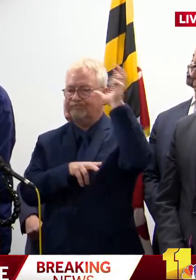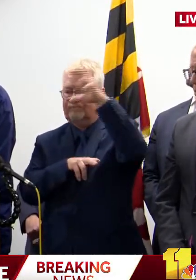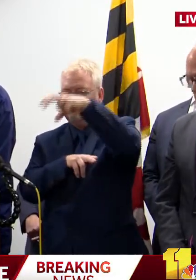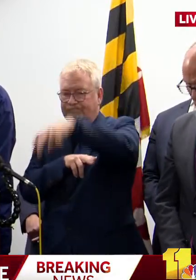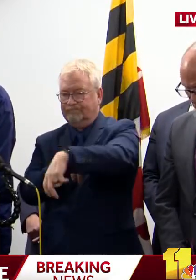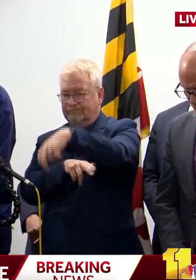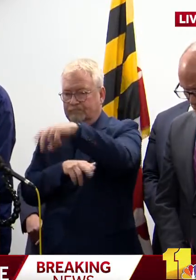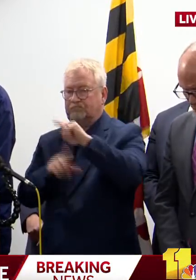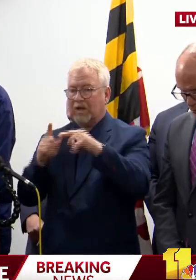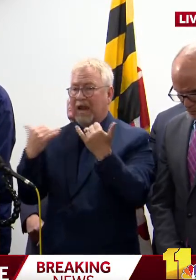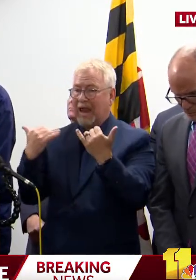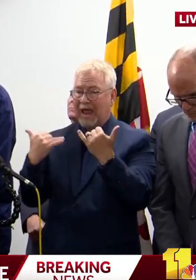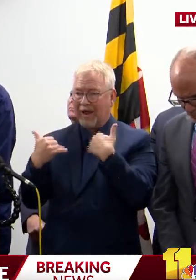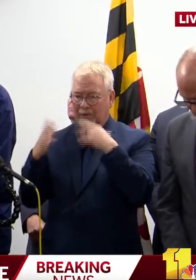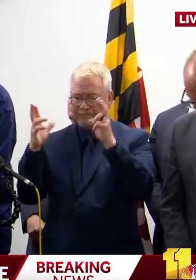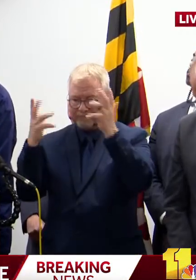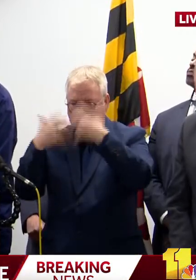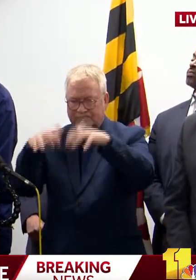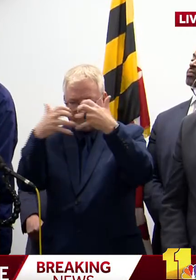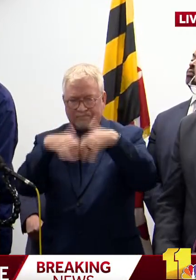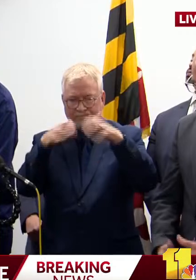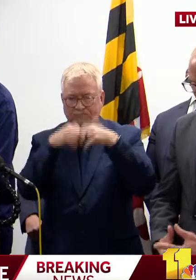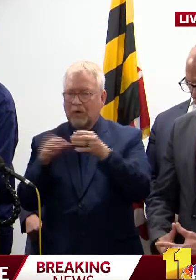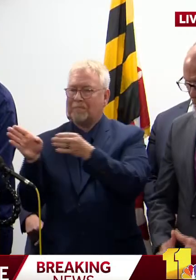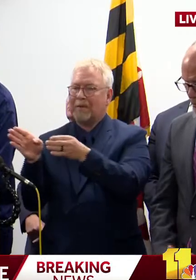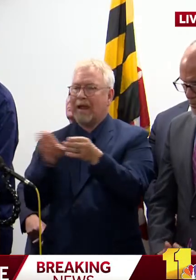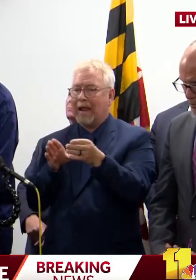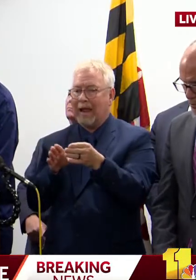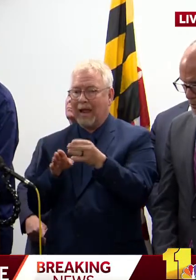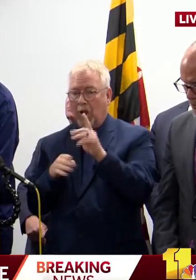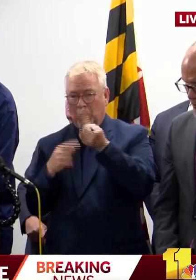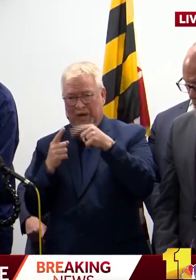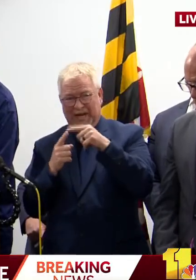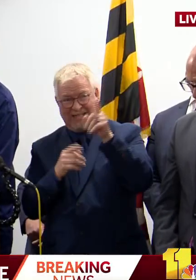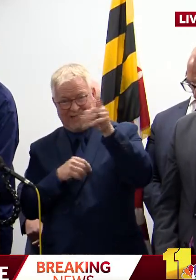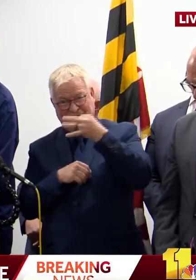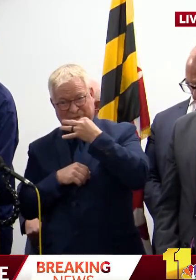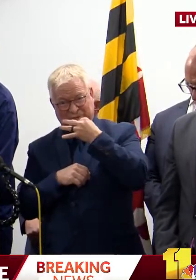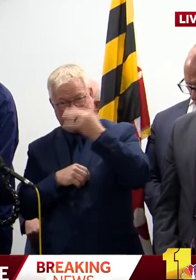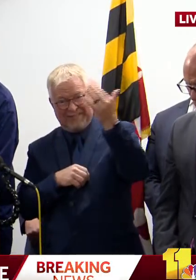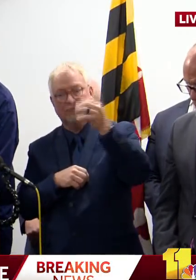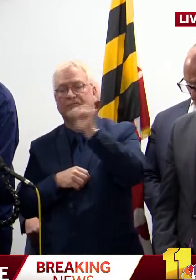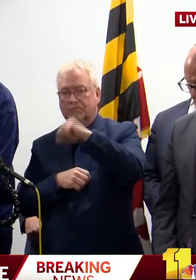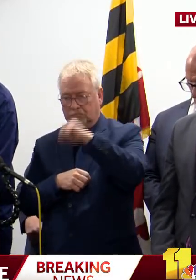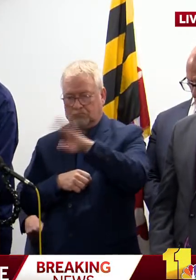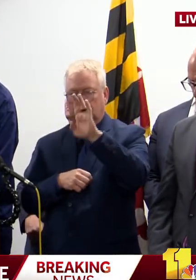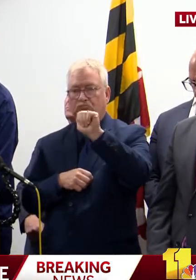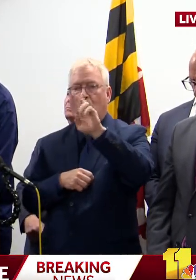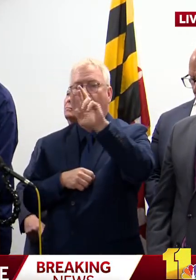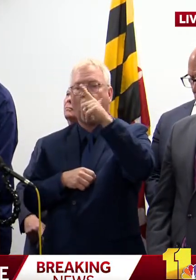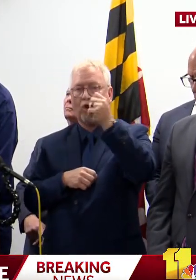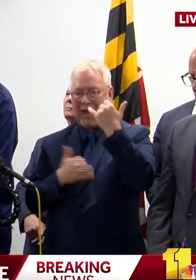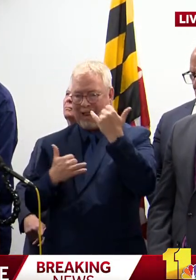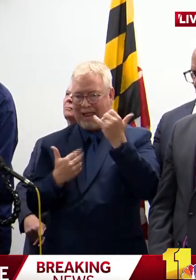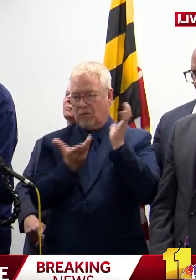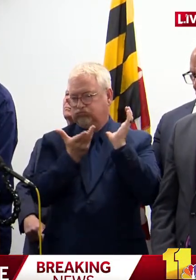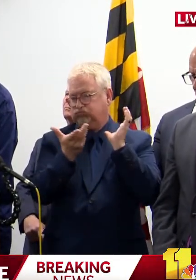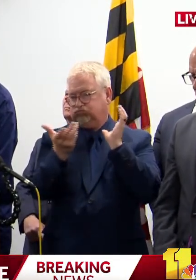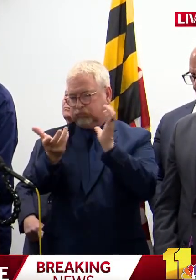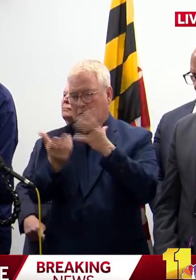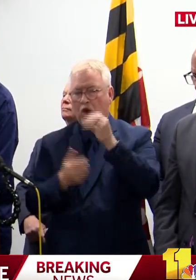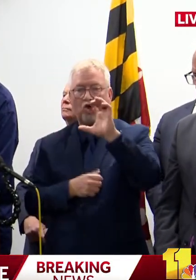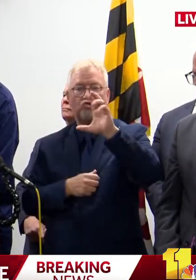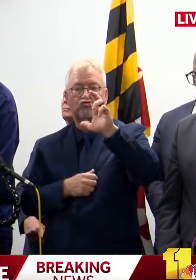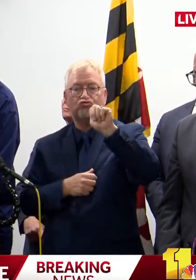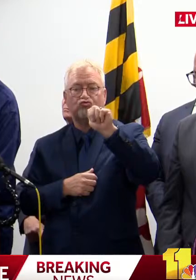those plans together. We're going to lift as soon as possible. We do have barges on the way, and the crane barges as well. They're coming